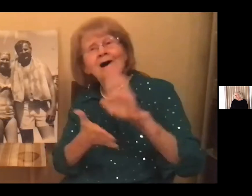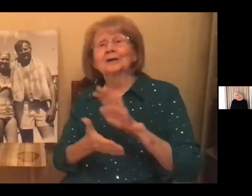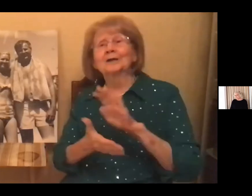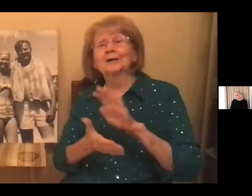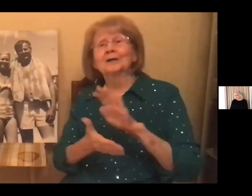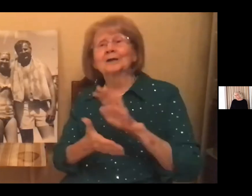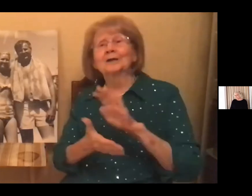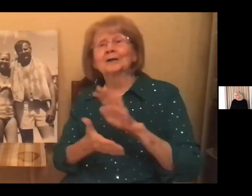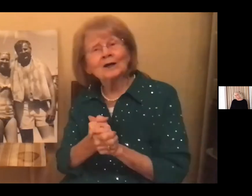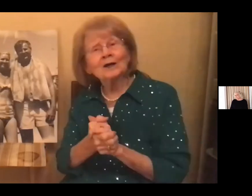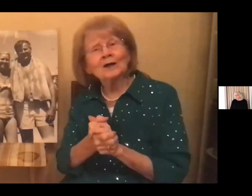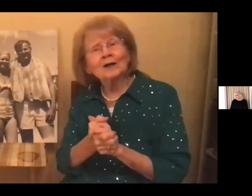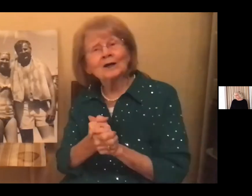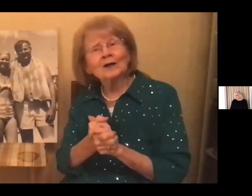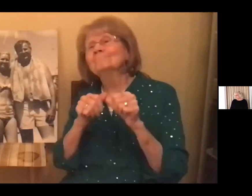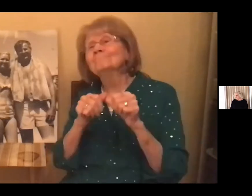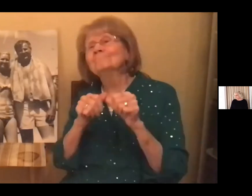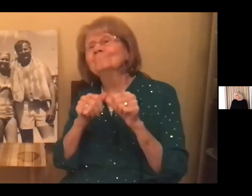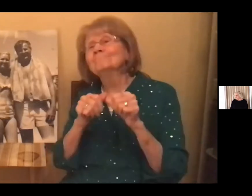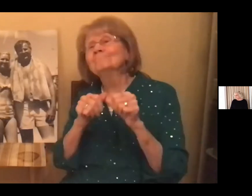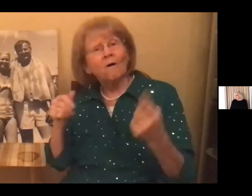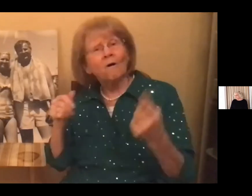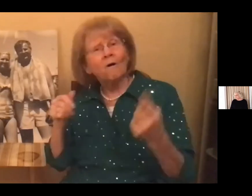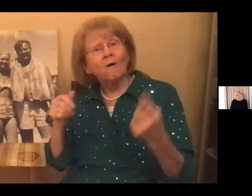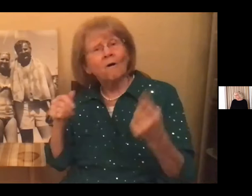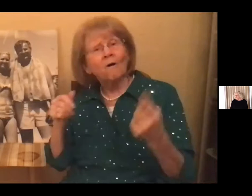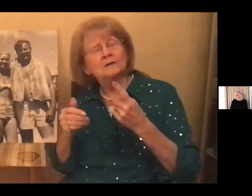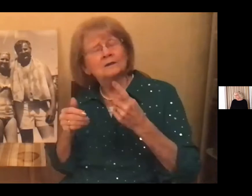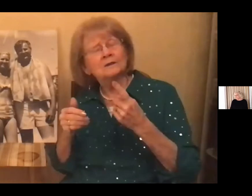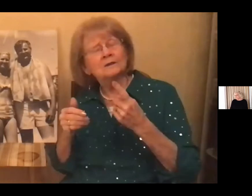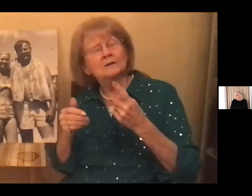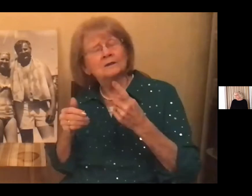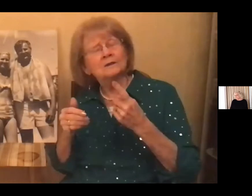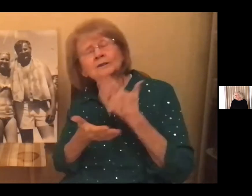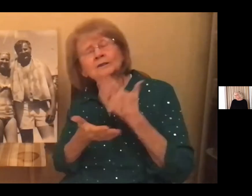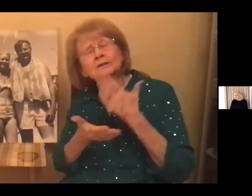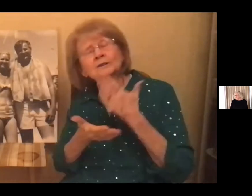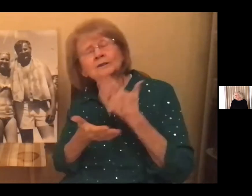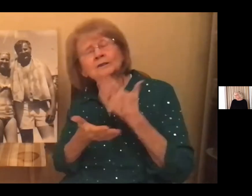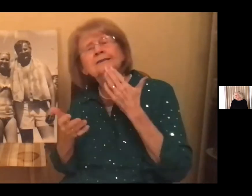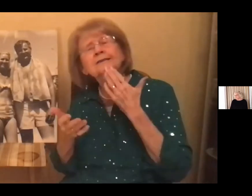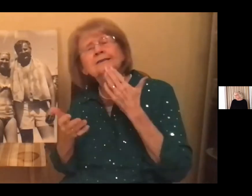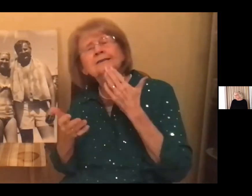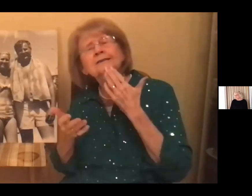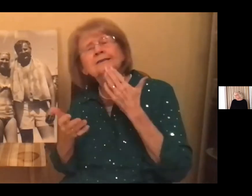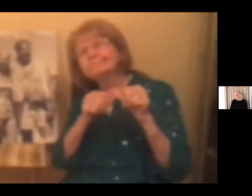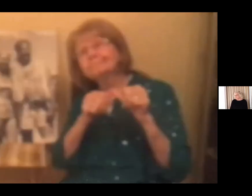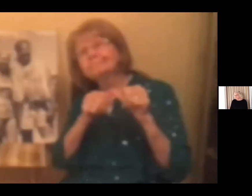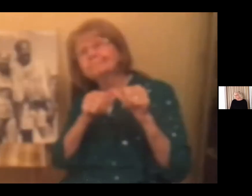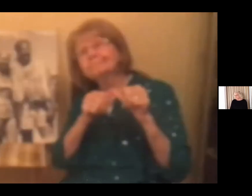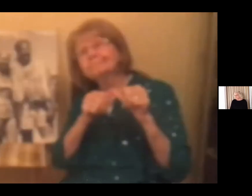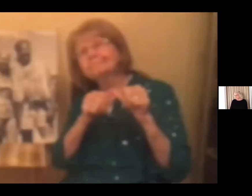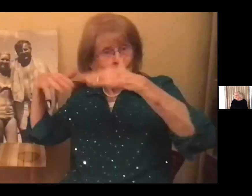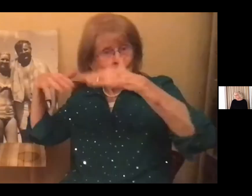in the lower grades, we were college, we got married, all the way through our lives, he's always been nice. And so that